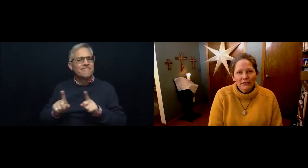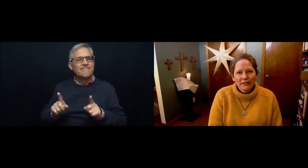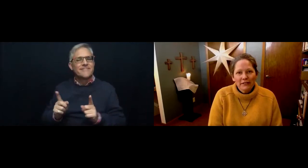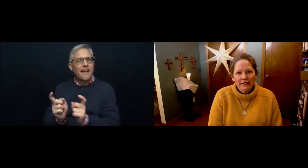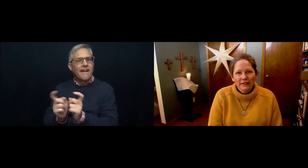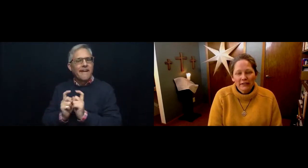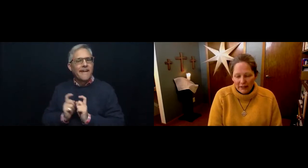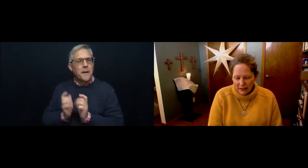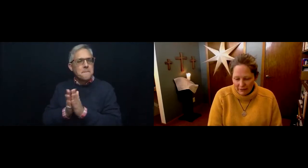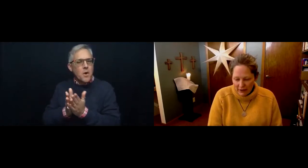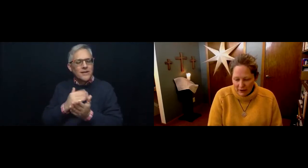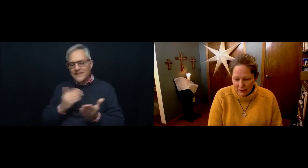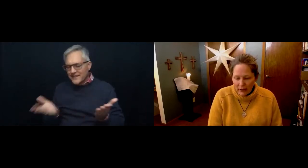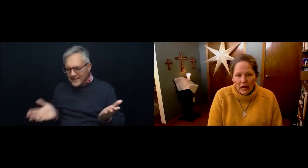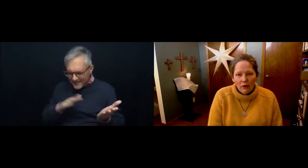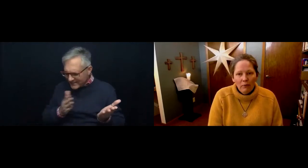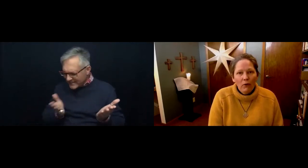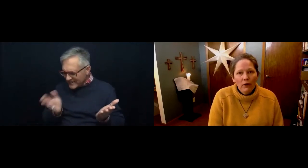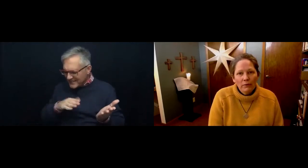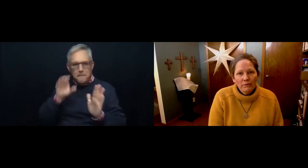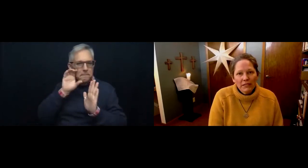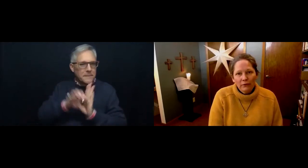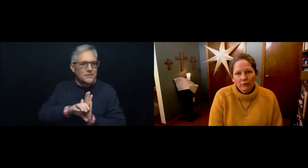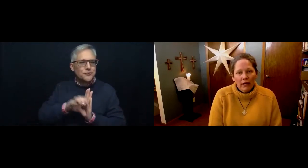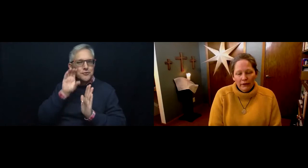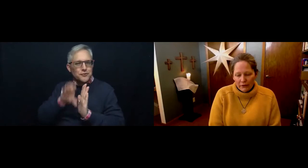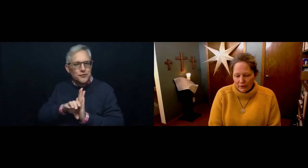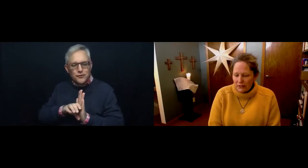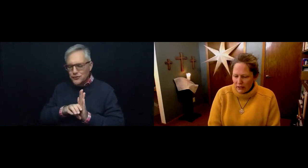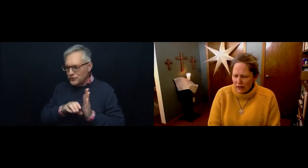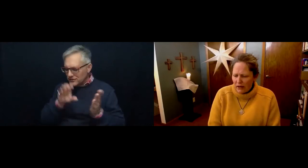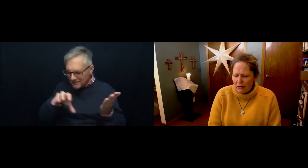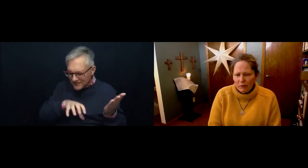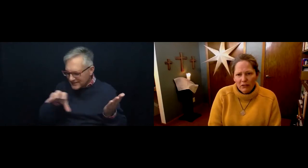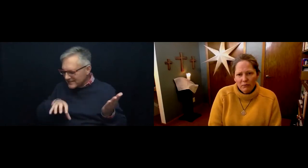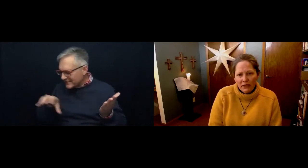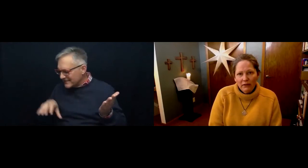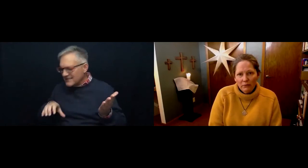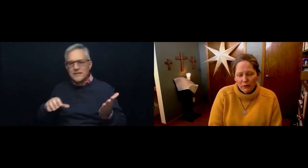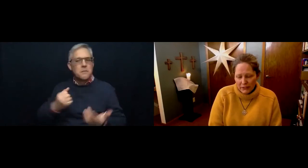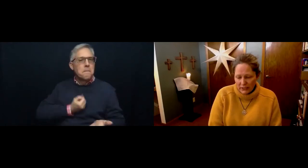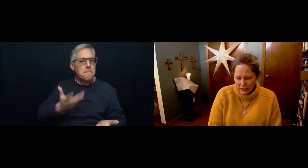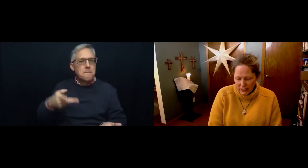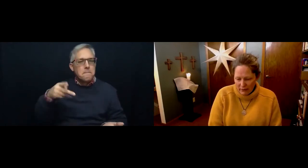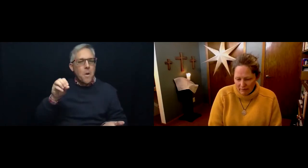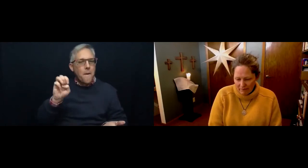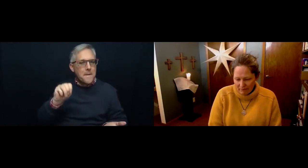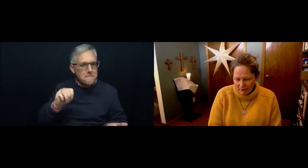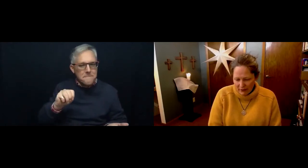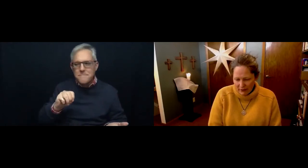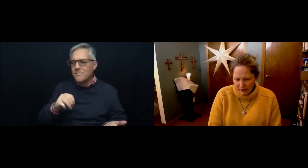pictures. I found poems and reminders that I carry with me most of the